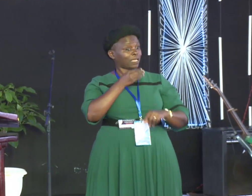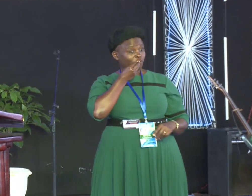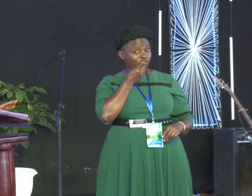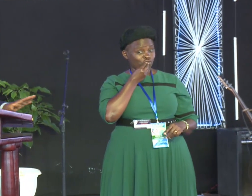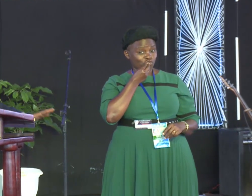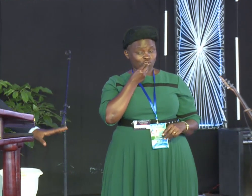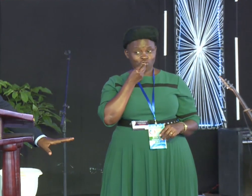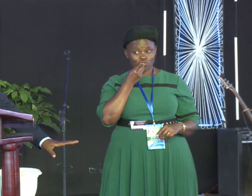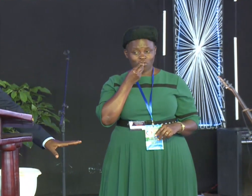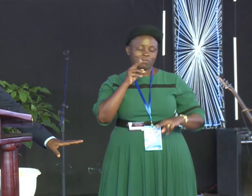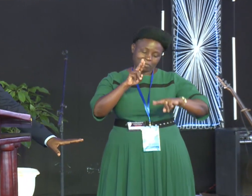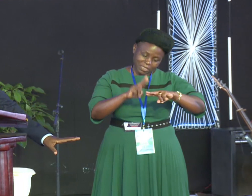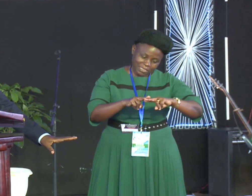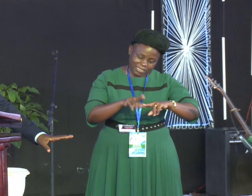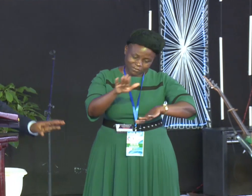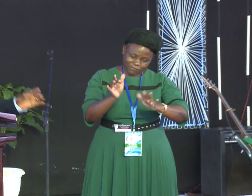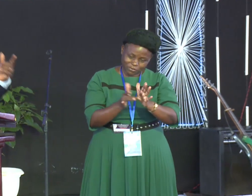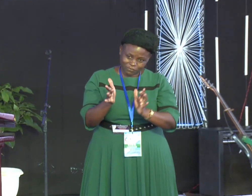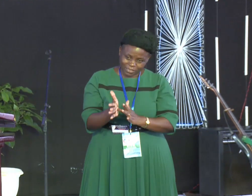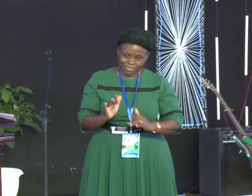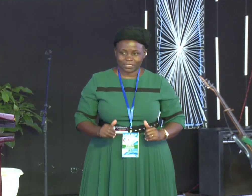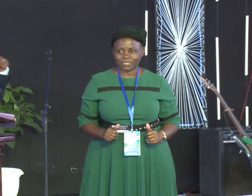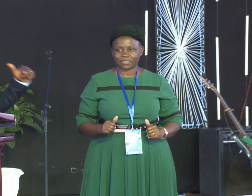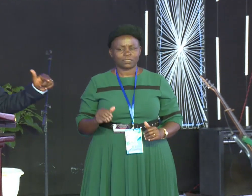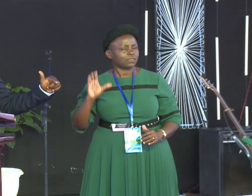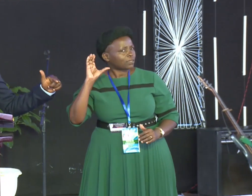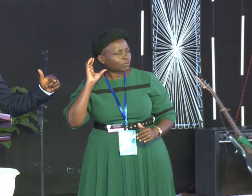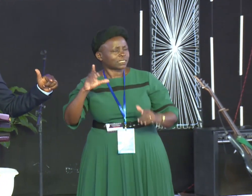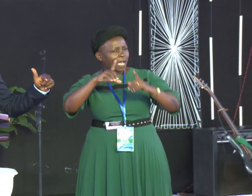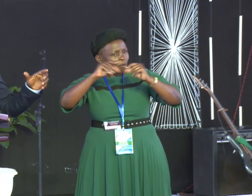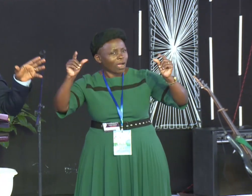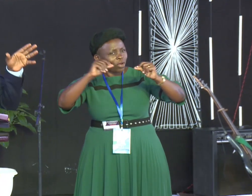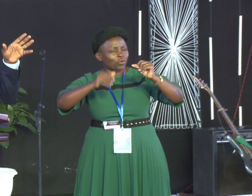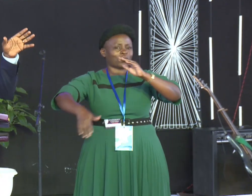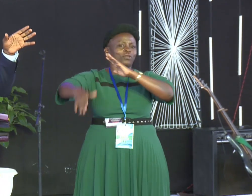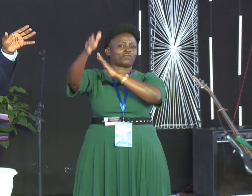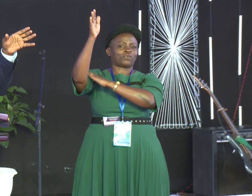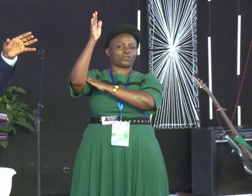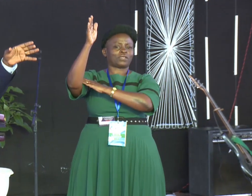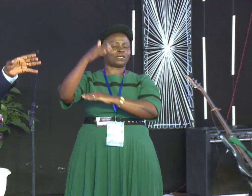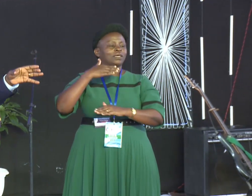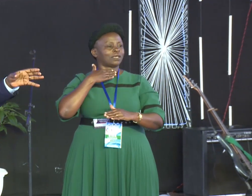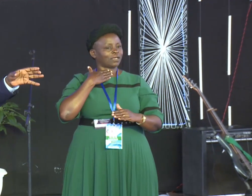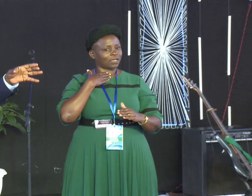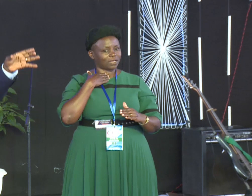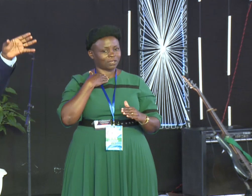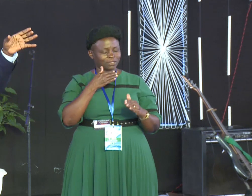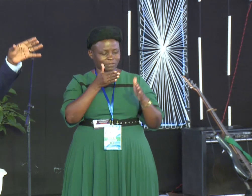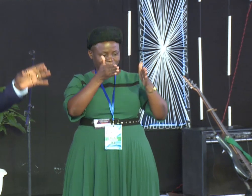the time of food, she was at the feet of Jesus, listening to the word of